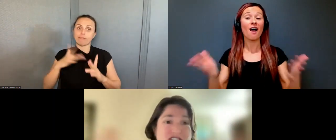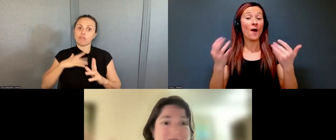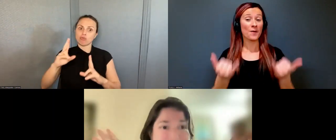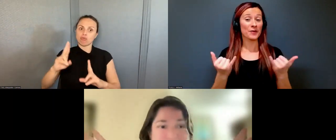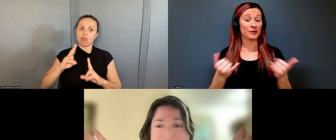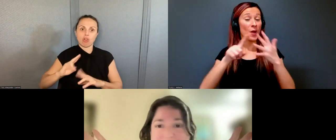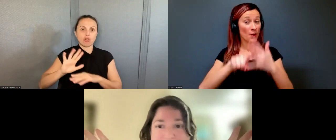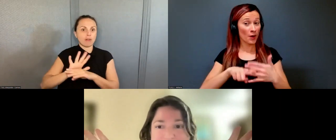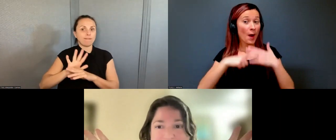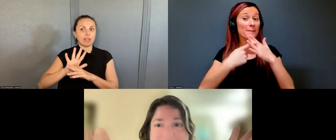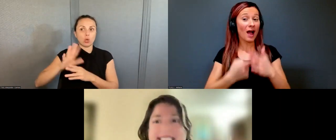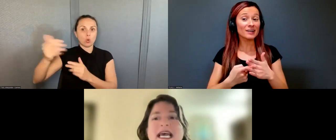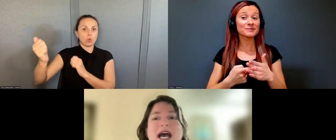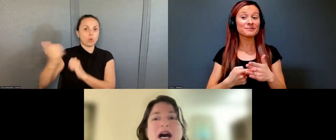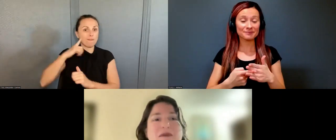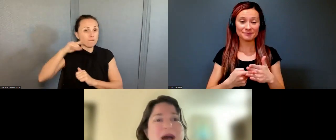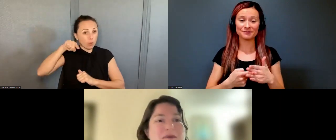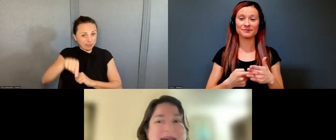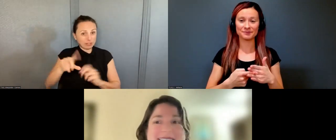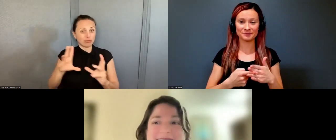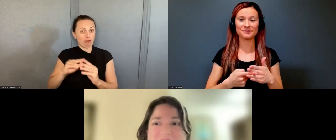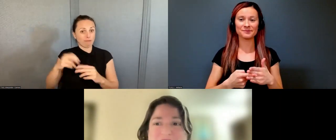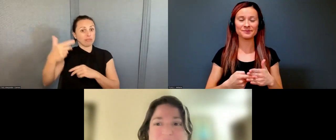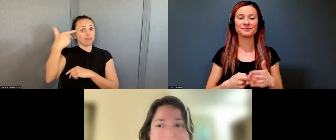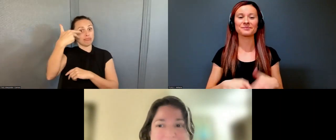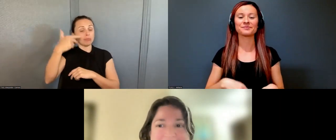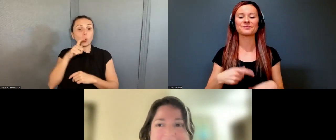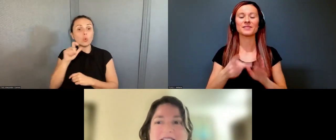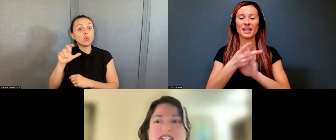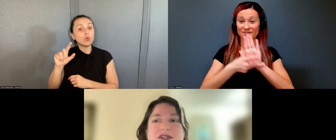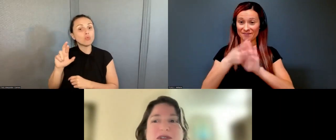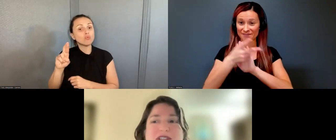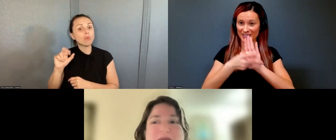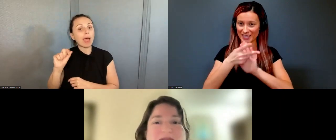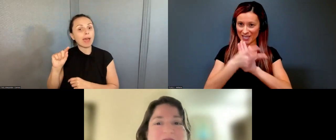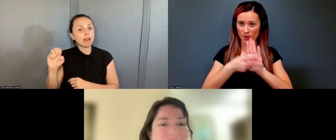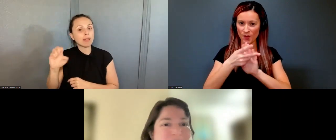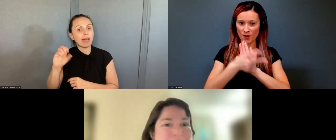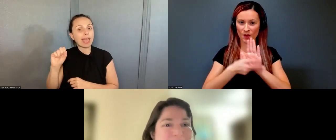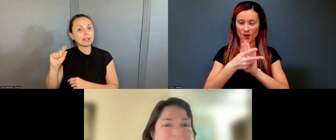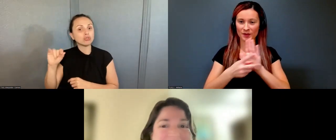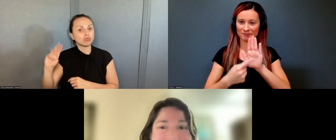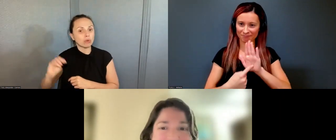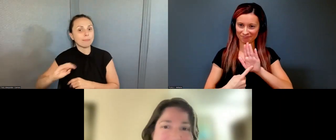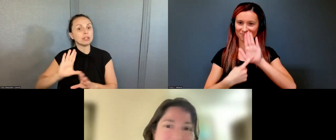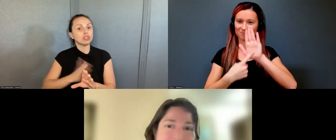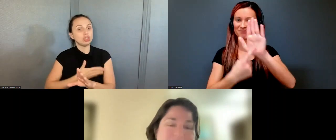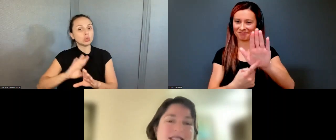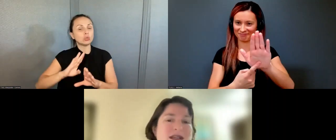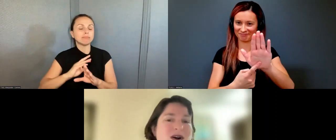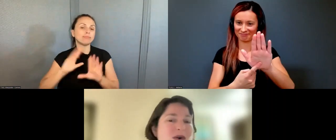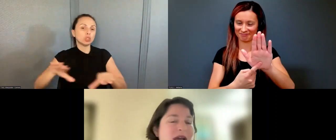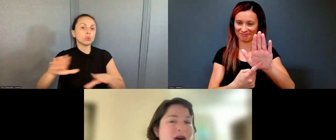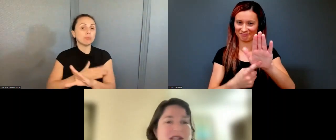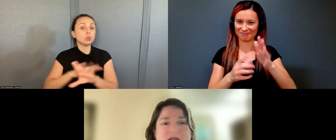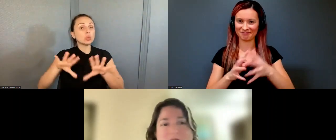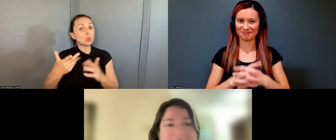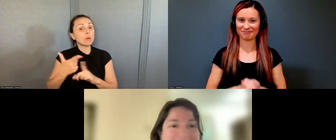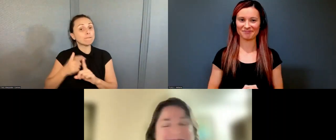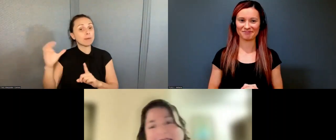performance just for this conference by Rattle and Strum, a children's music duo based in Calgary.